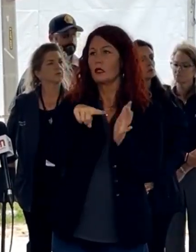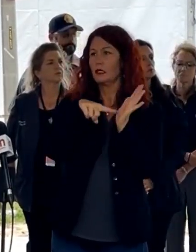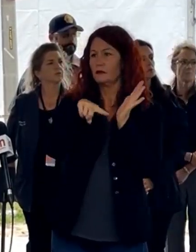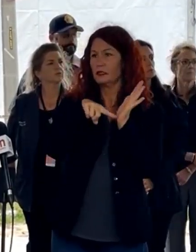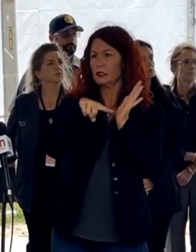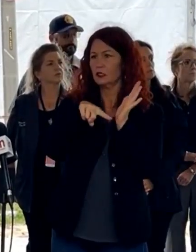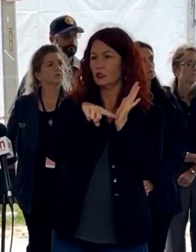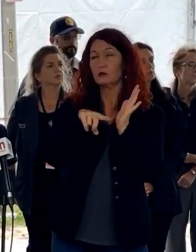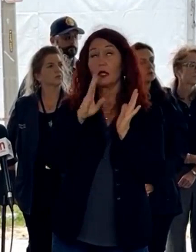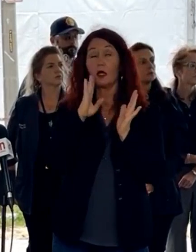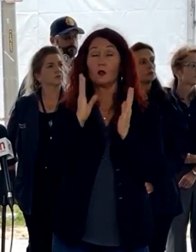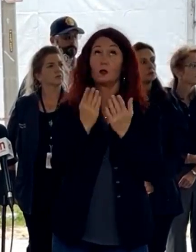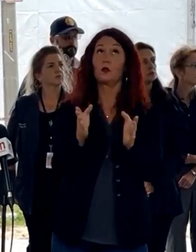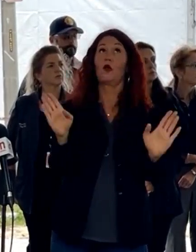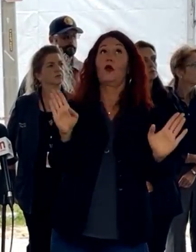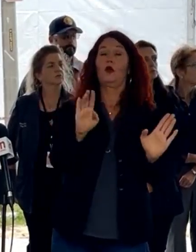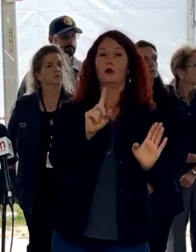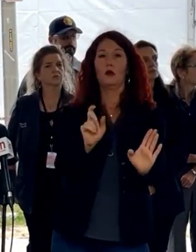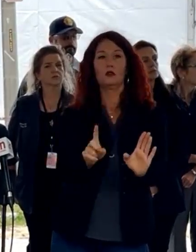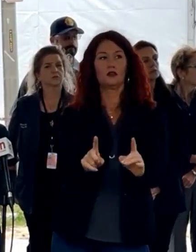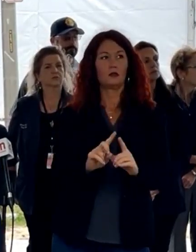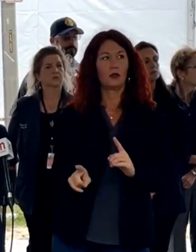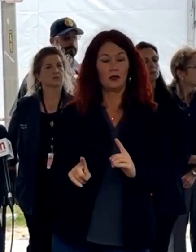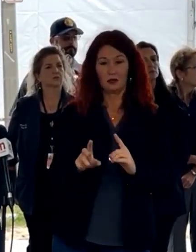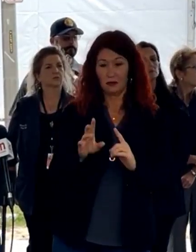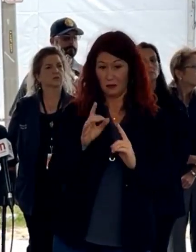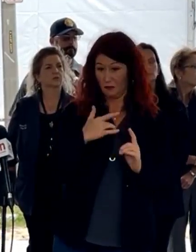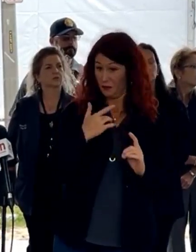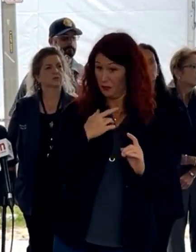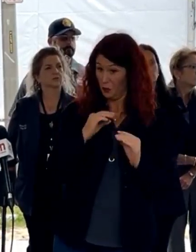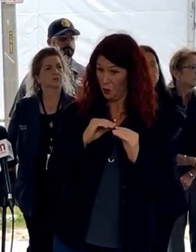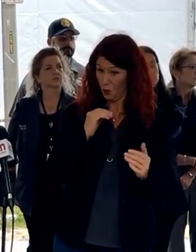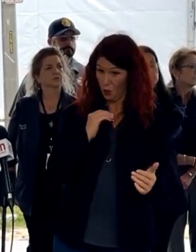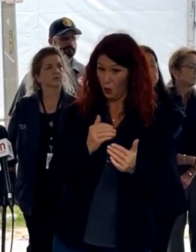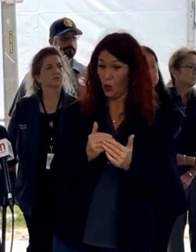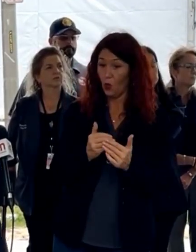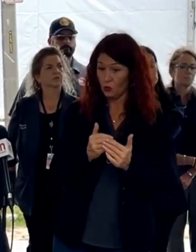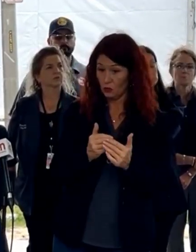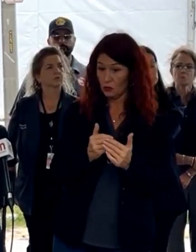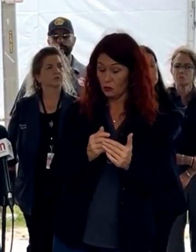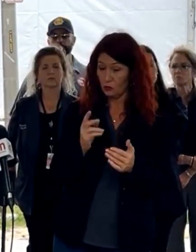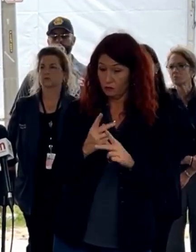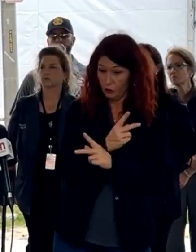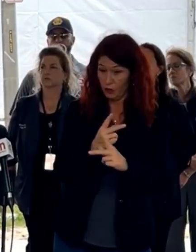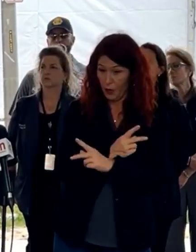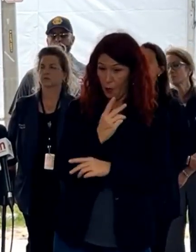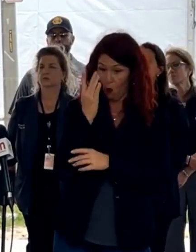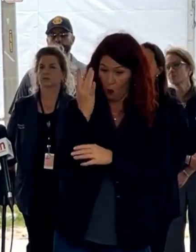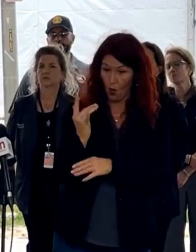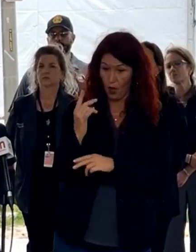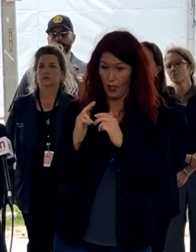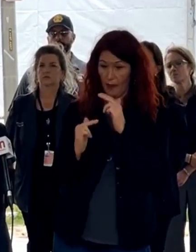much closer are we to finding the cause of this collapse than we were 13 days ago?